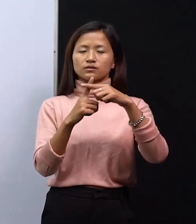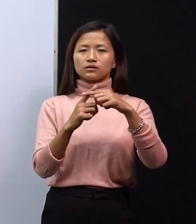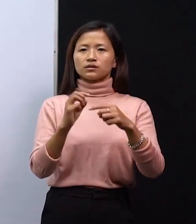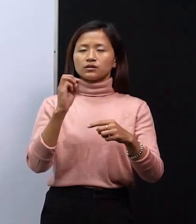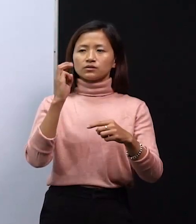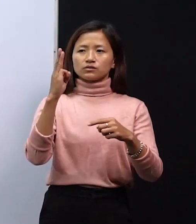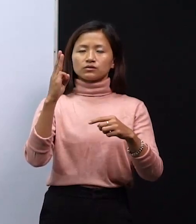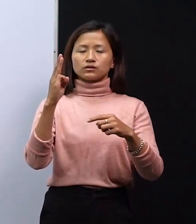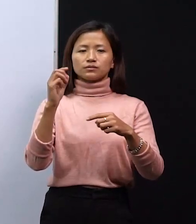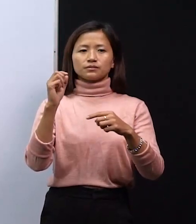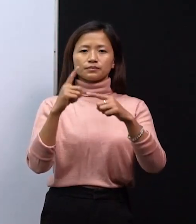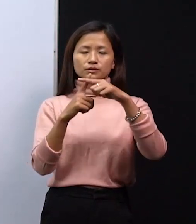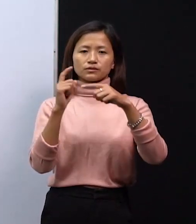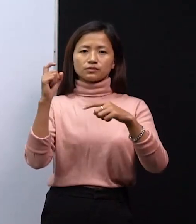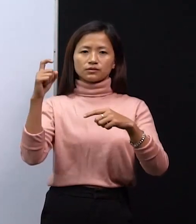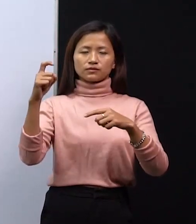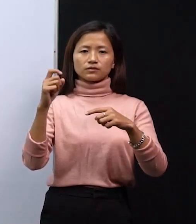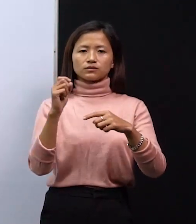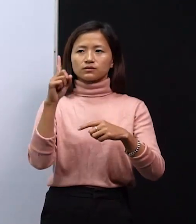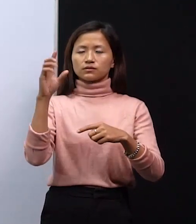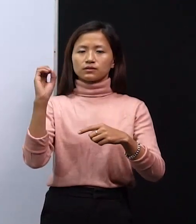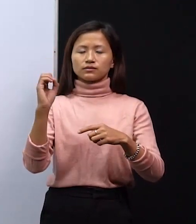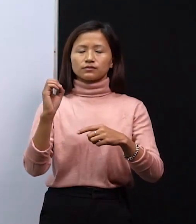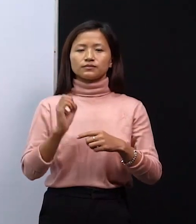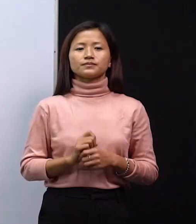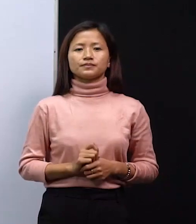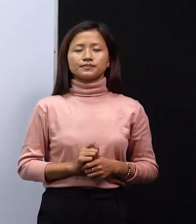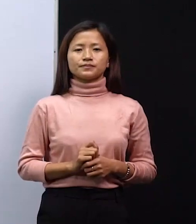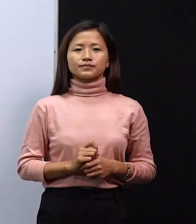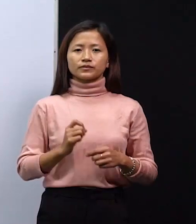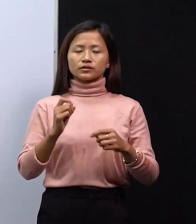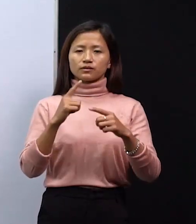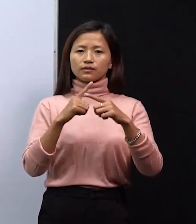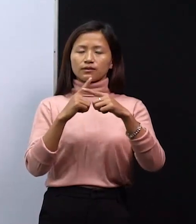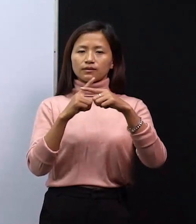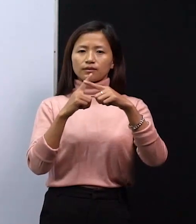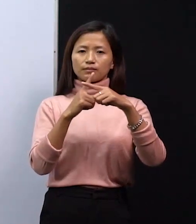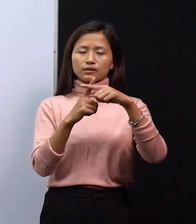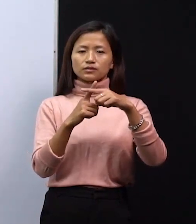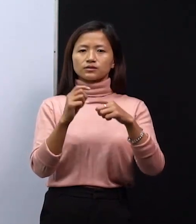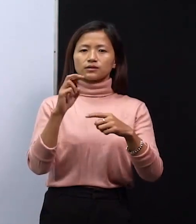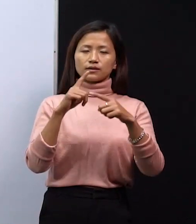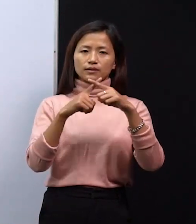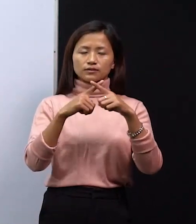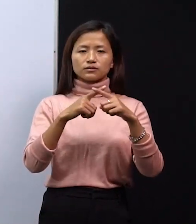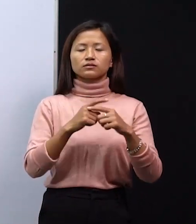3 plus 7 is 10. And there's X here plus 3 into 7